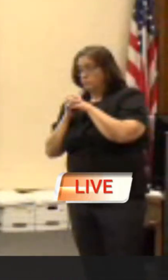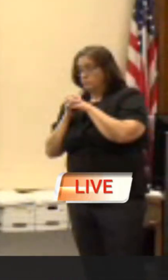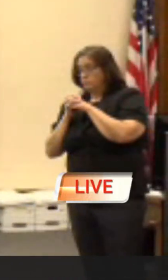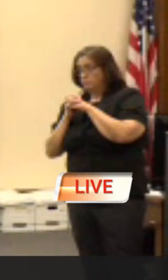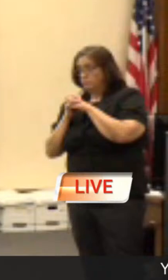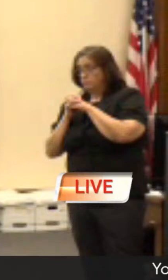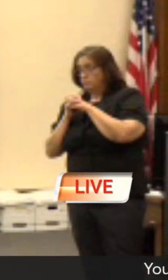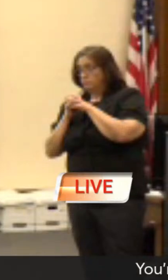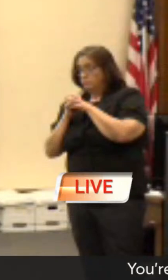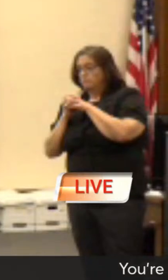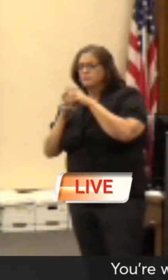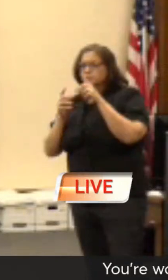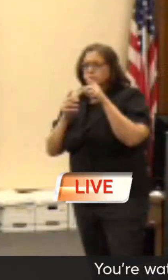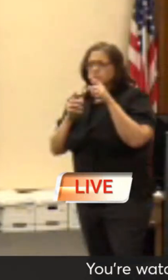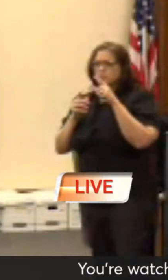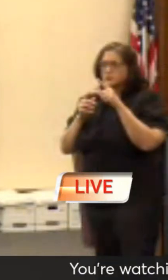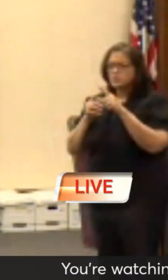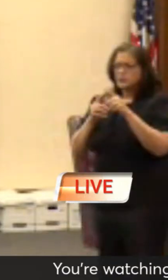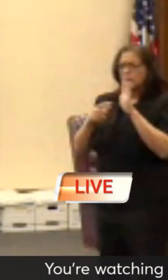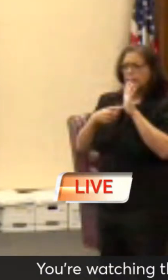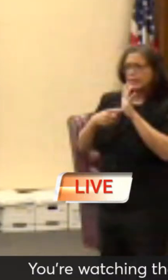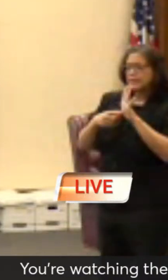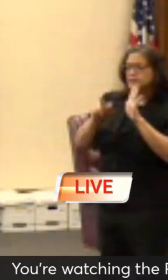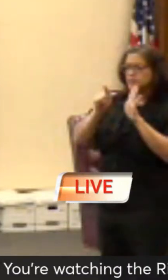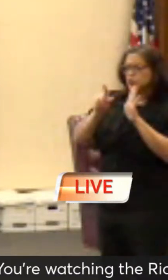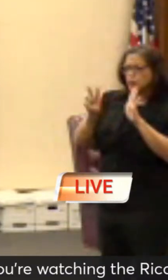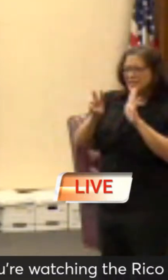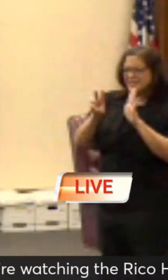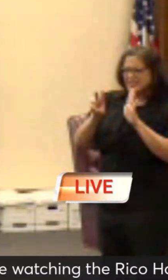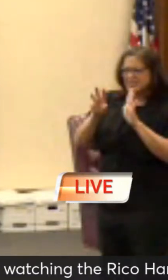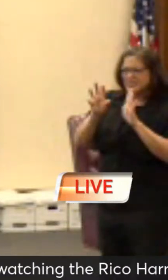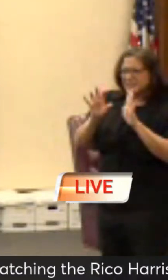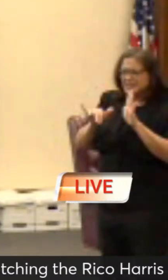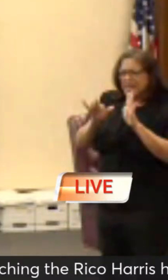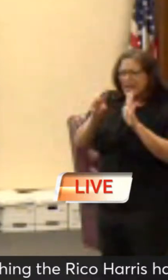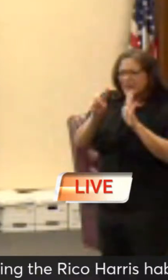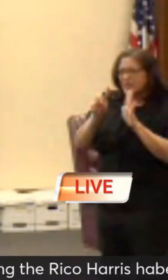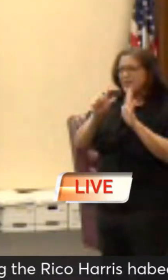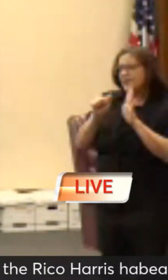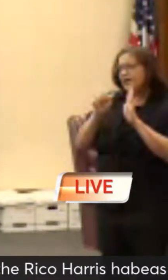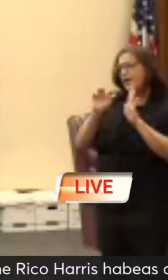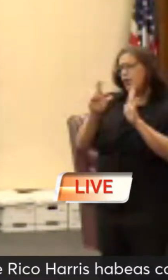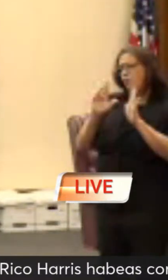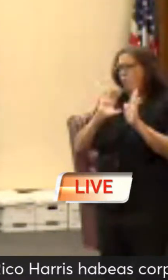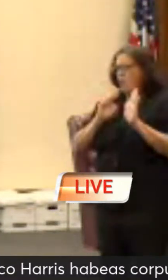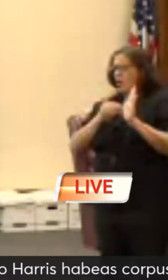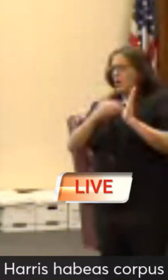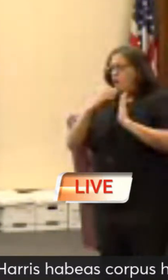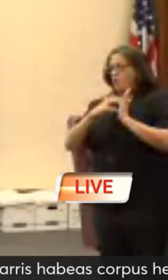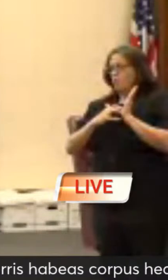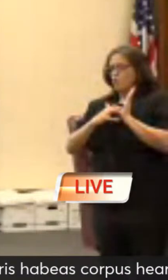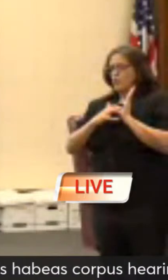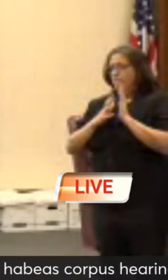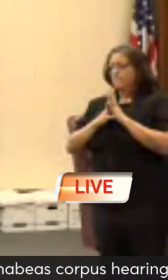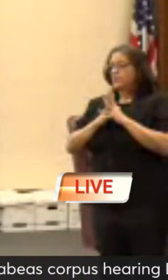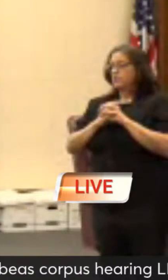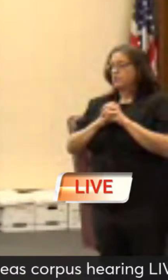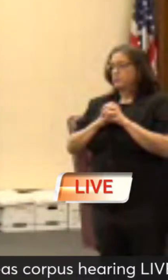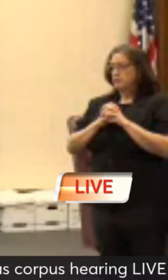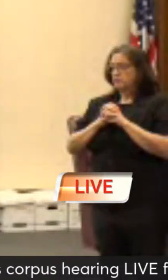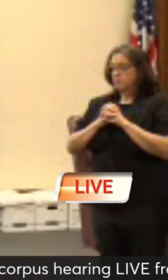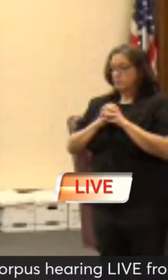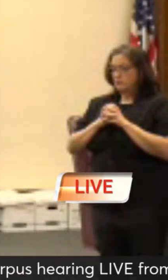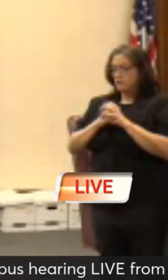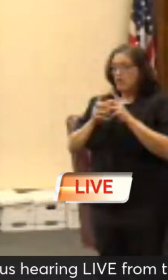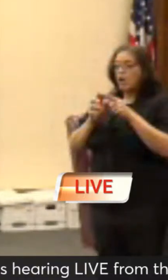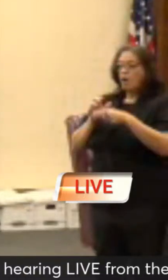Your exhibit 26, is it the DA's brief or is it our brief? Because they're two, they're two.